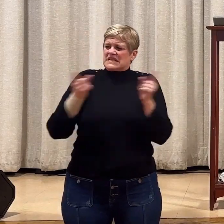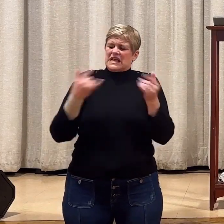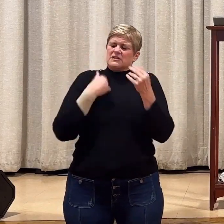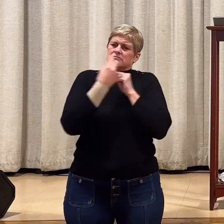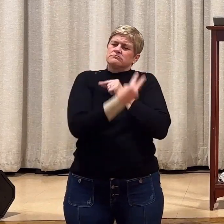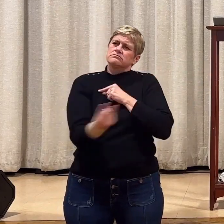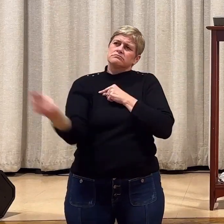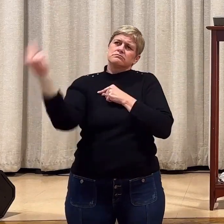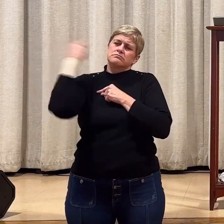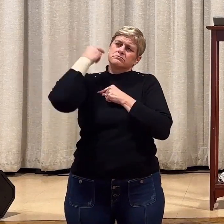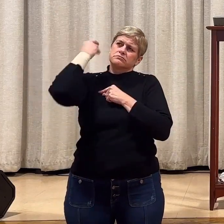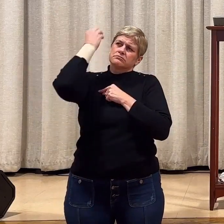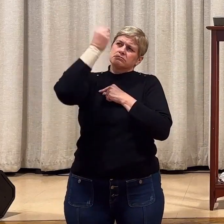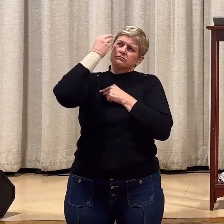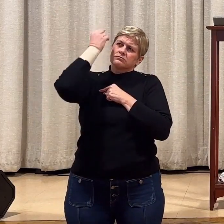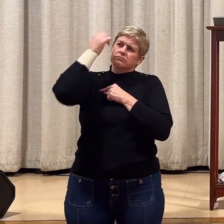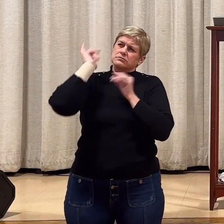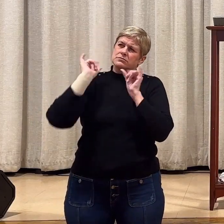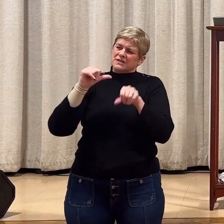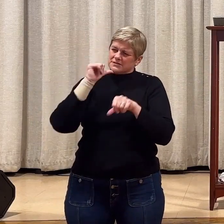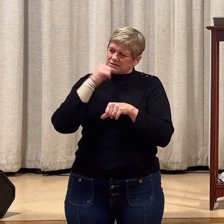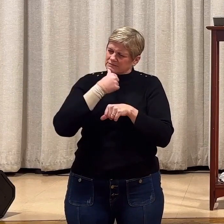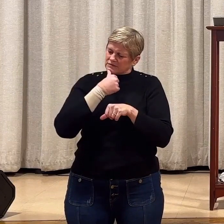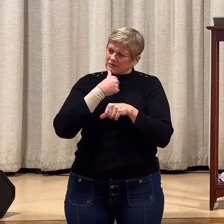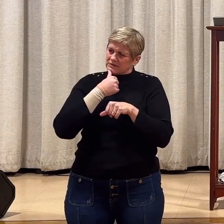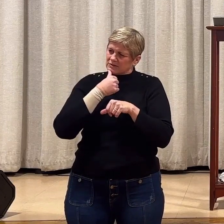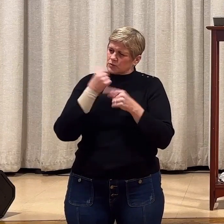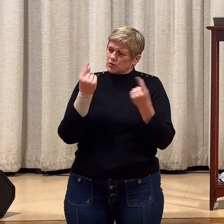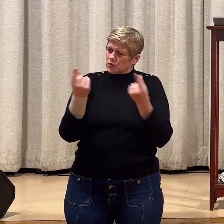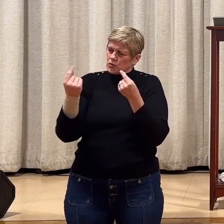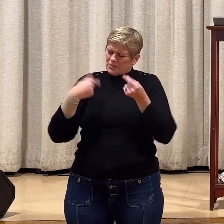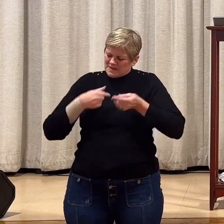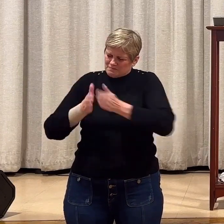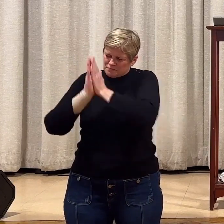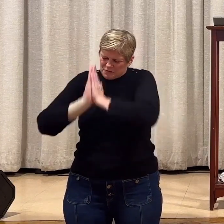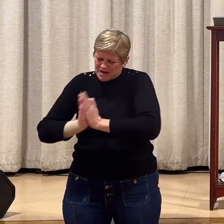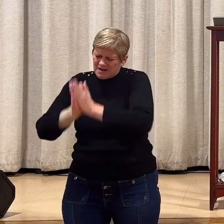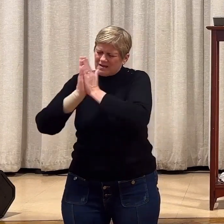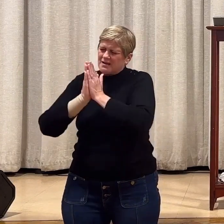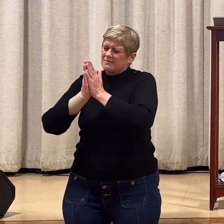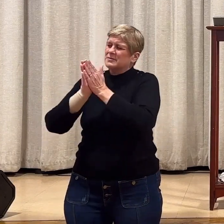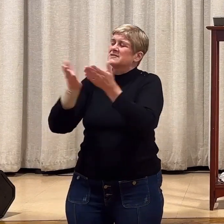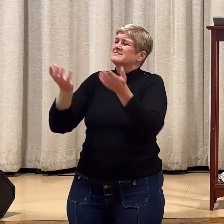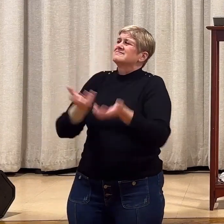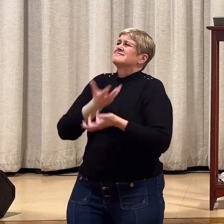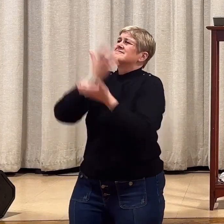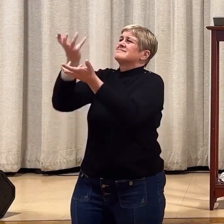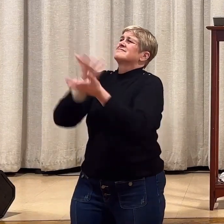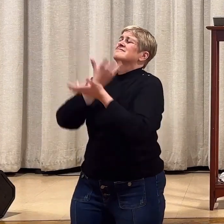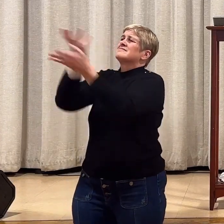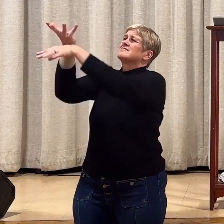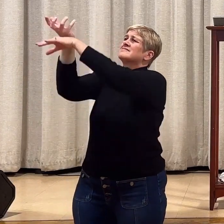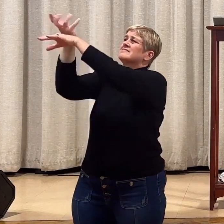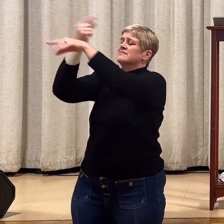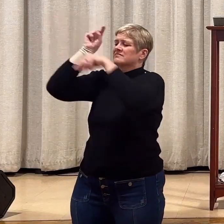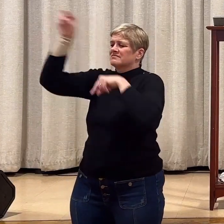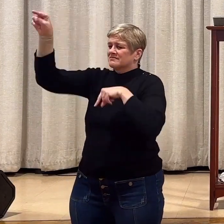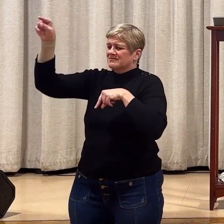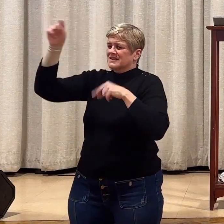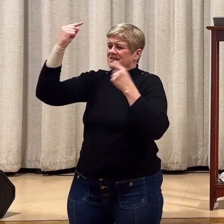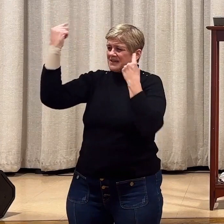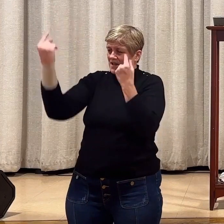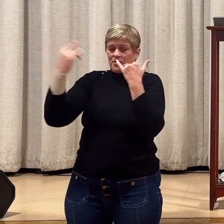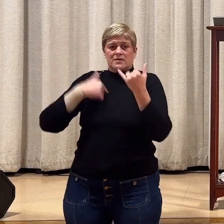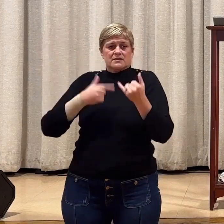that, and all that suffering, I prayed honest prayers to God, I cried out to him, and I look back on that, and thank God my